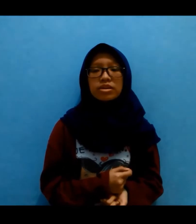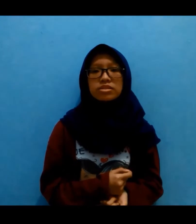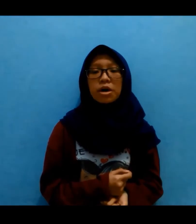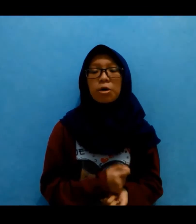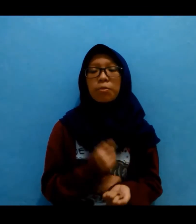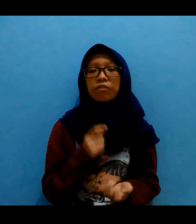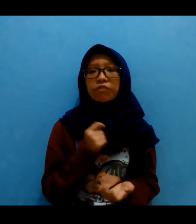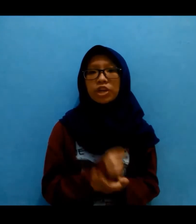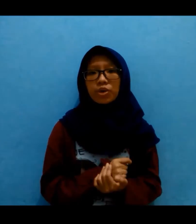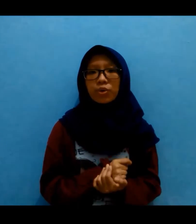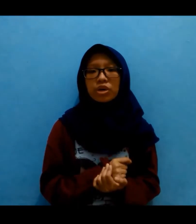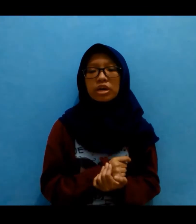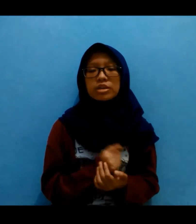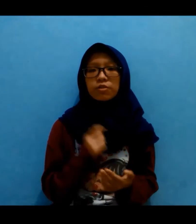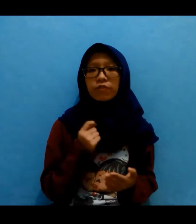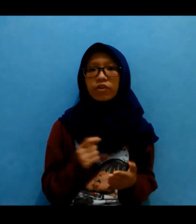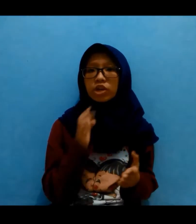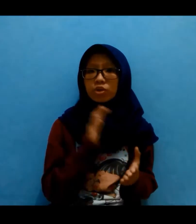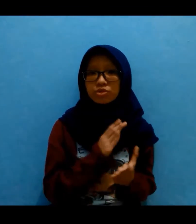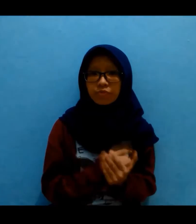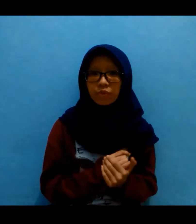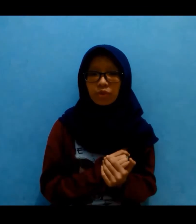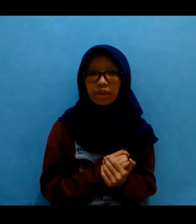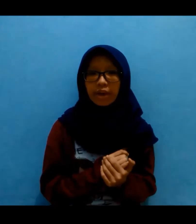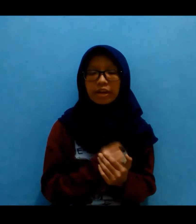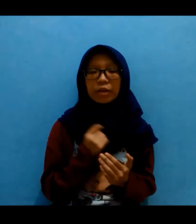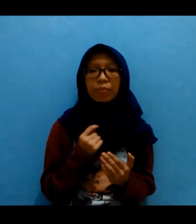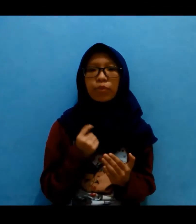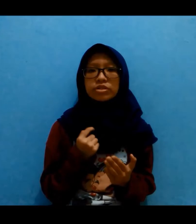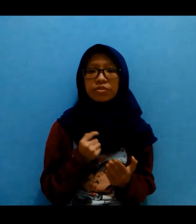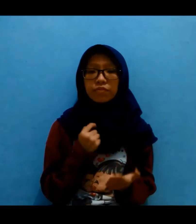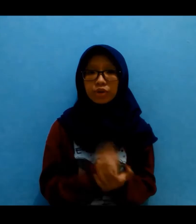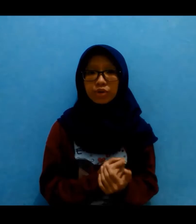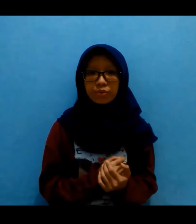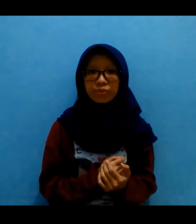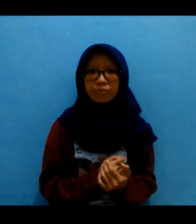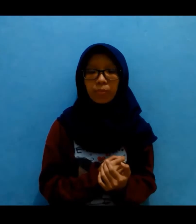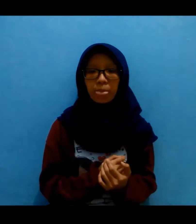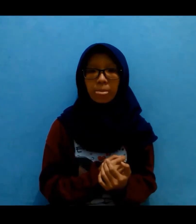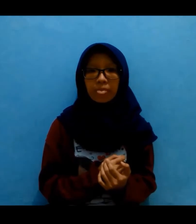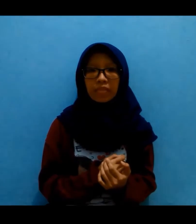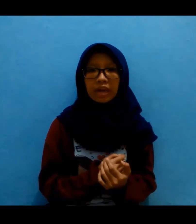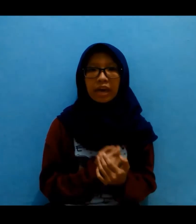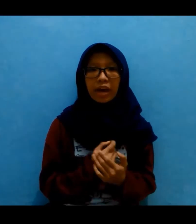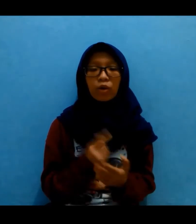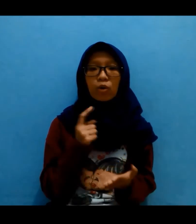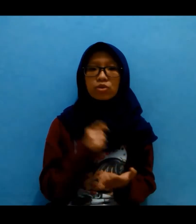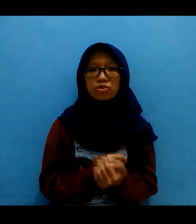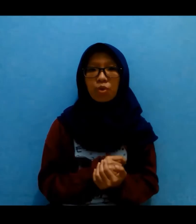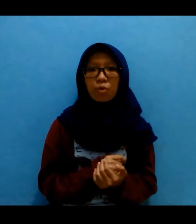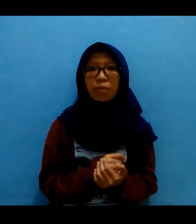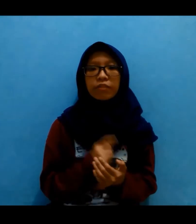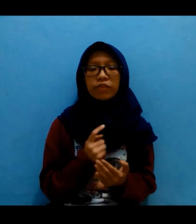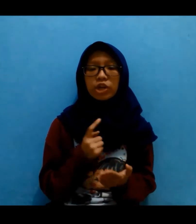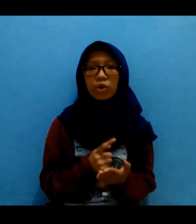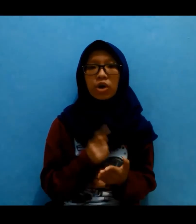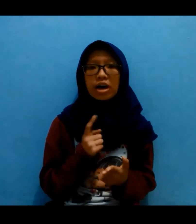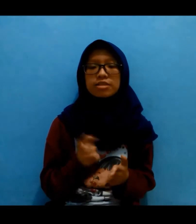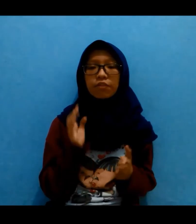Because my video is very useful and important for you. And also, my video has a